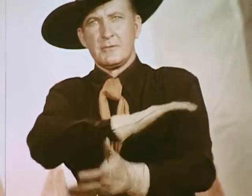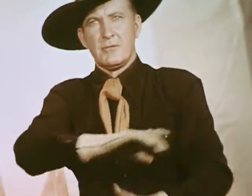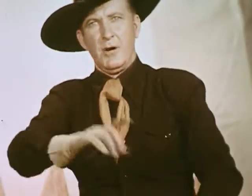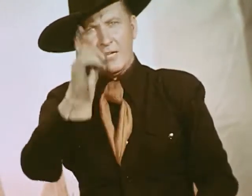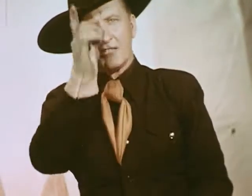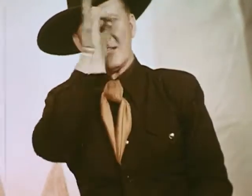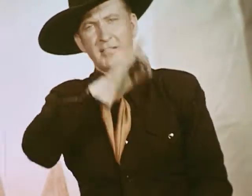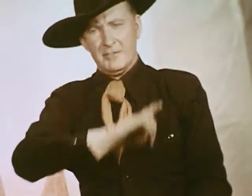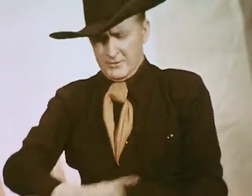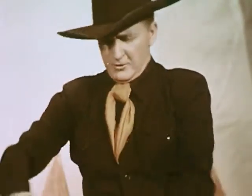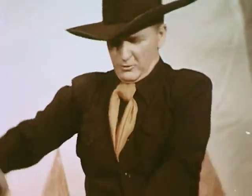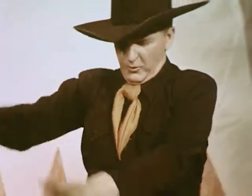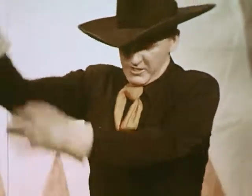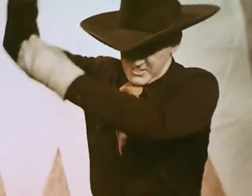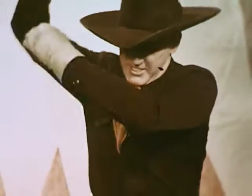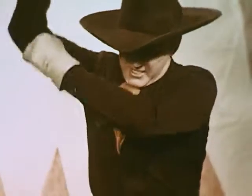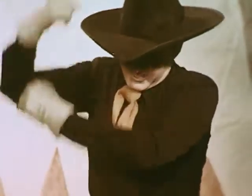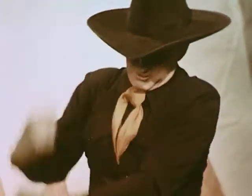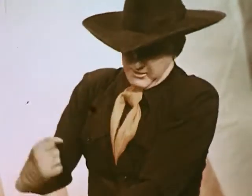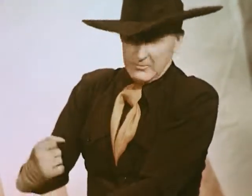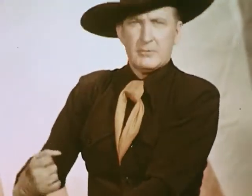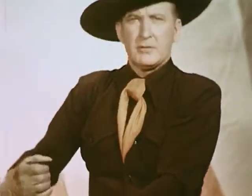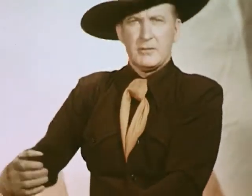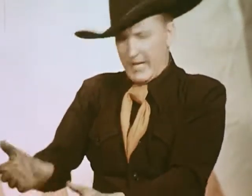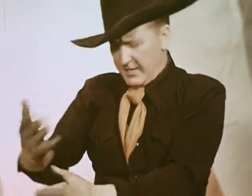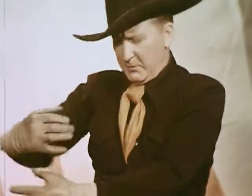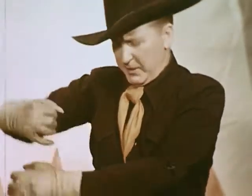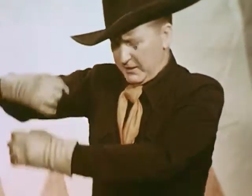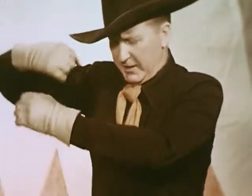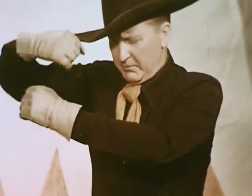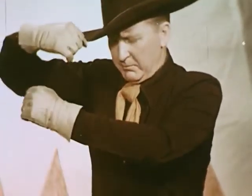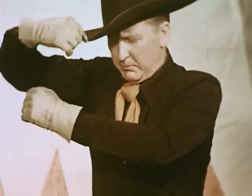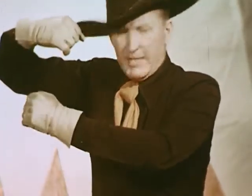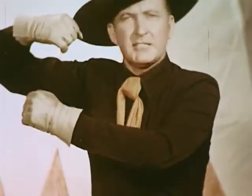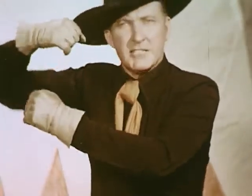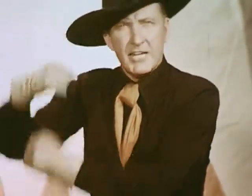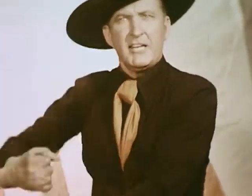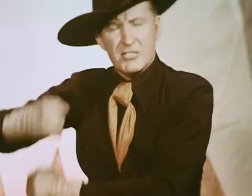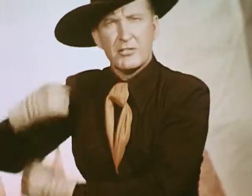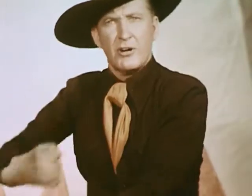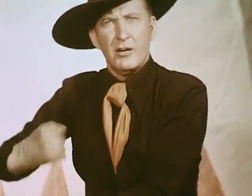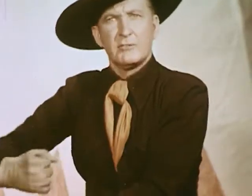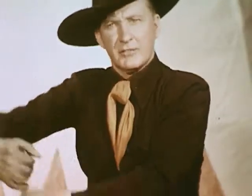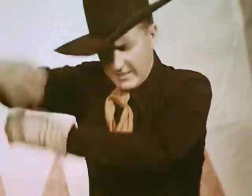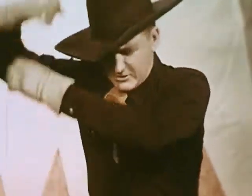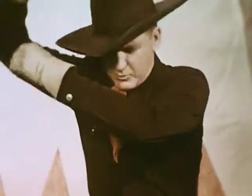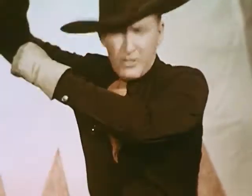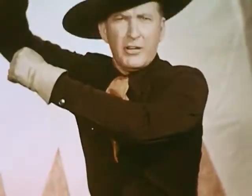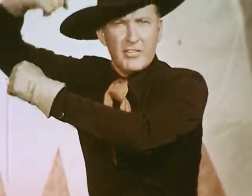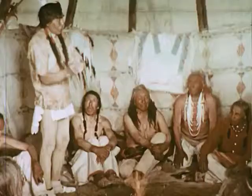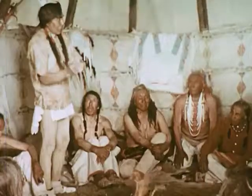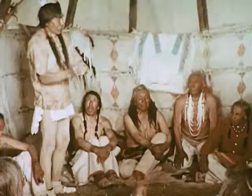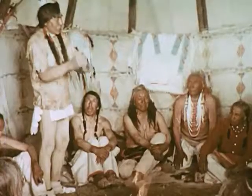So I say, we stay here. The idea being that he plants his lance in the ground, and that's where he stays.